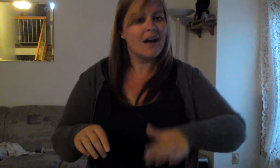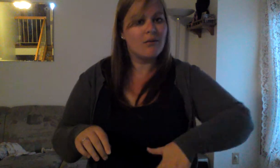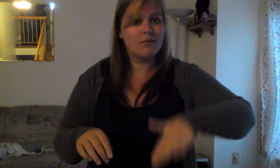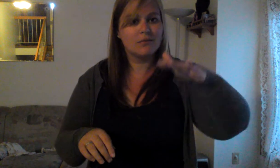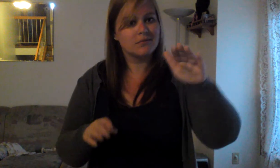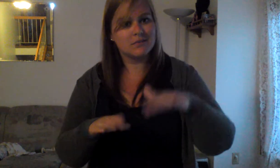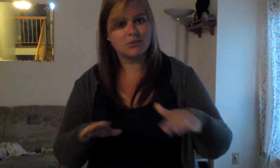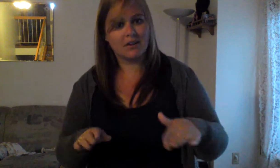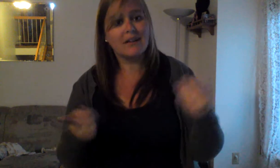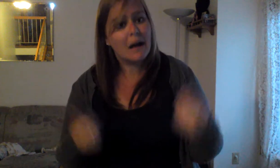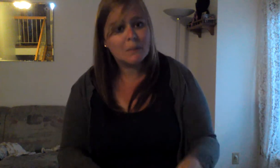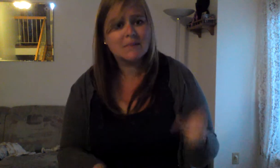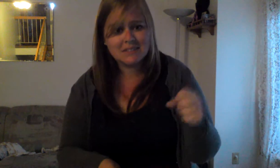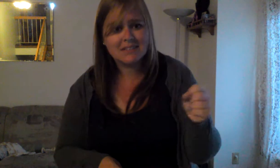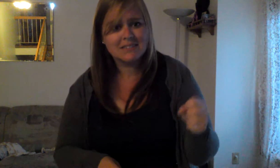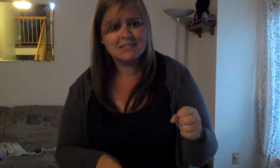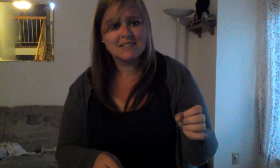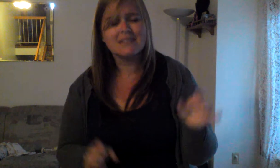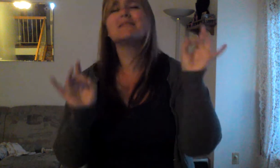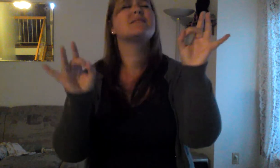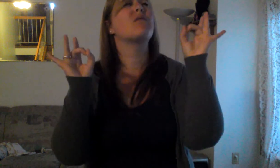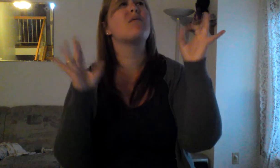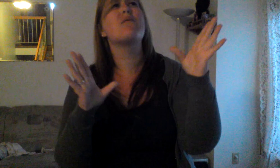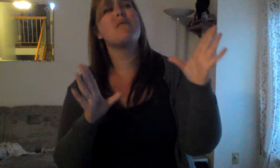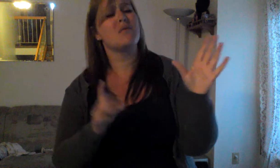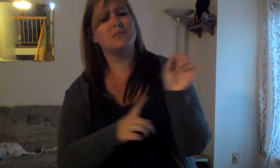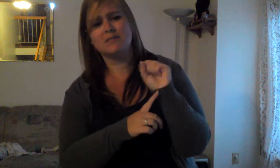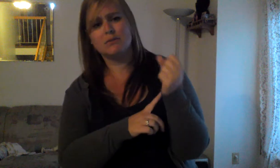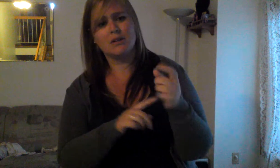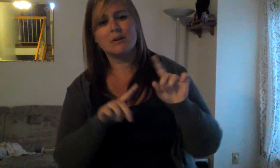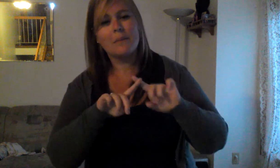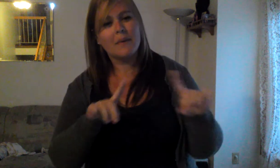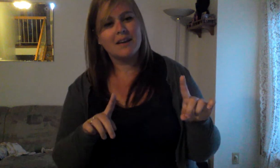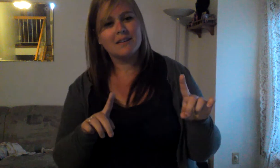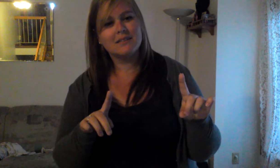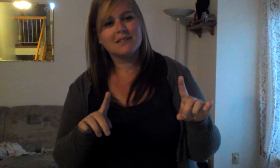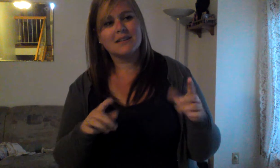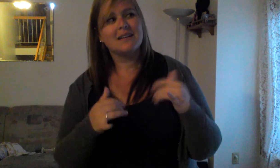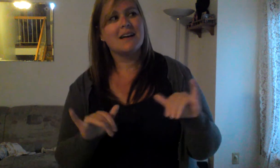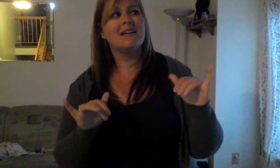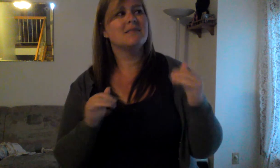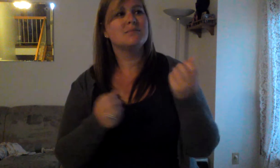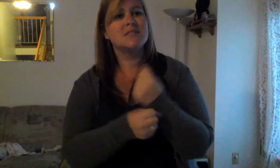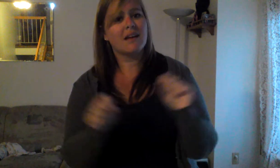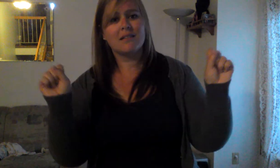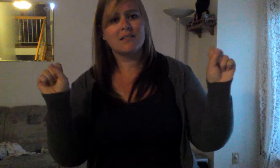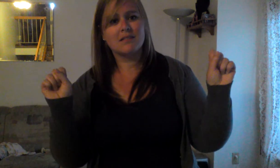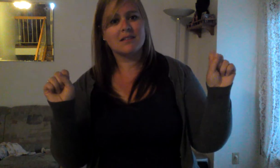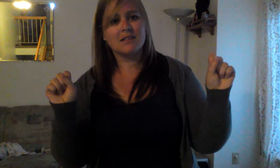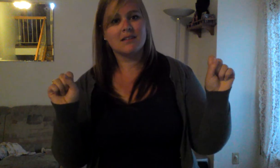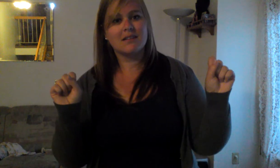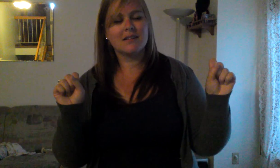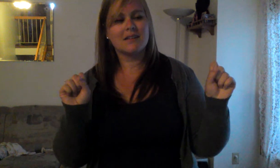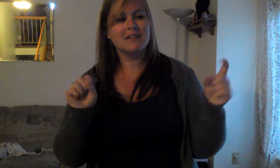As horrible as the situation is, it can still be redeemed. Take that horror and turn it into a